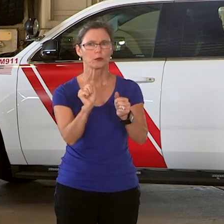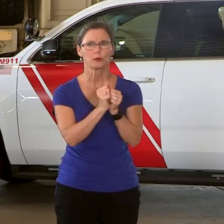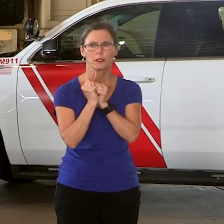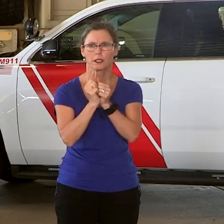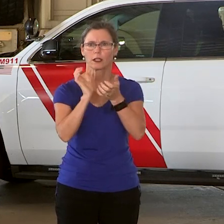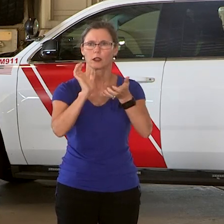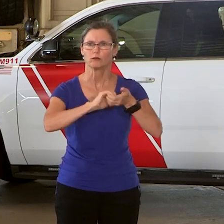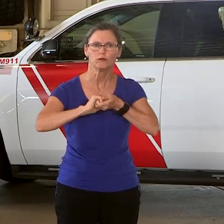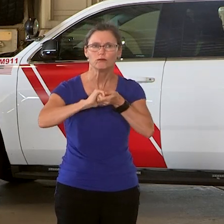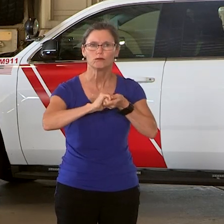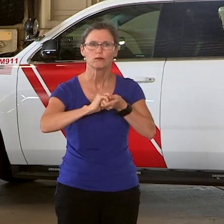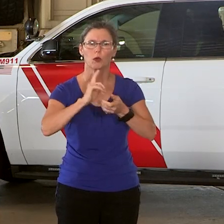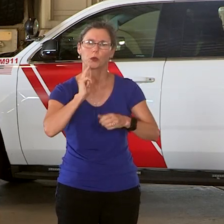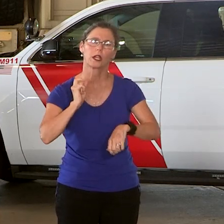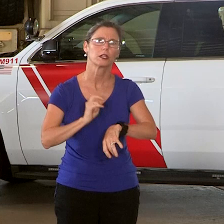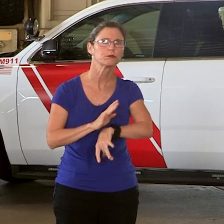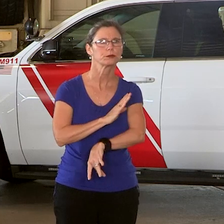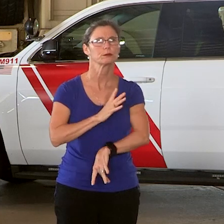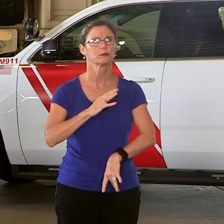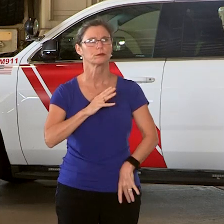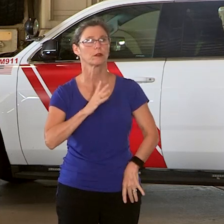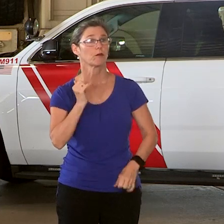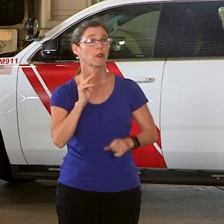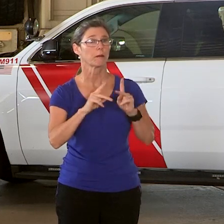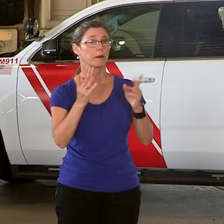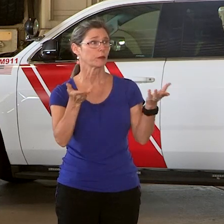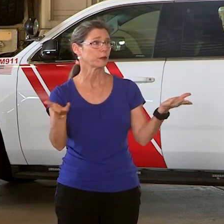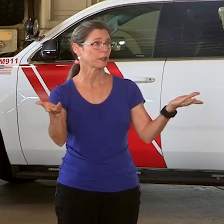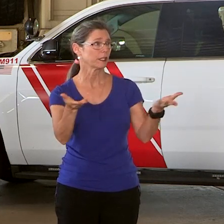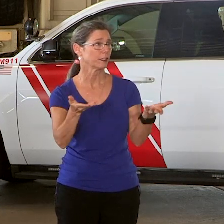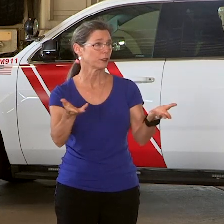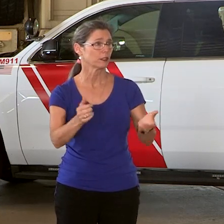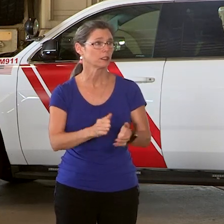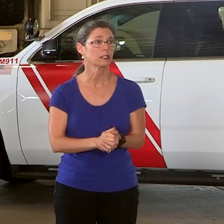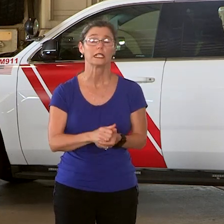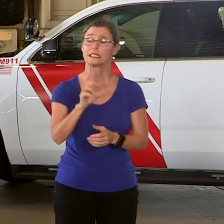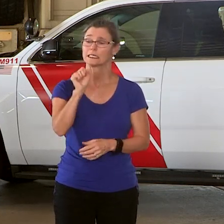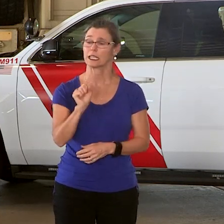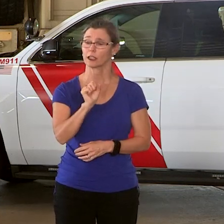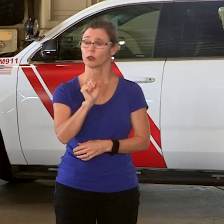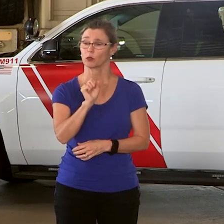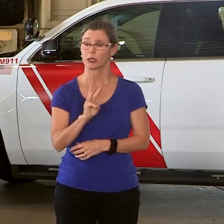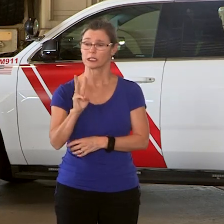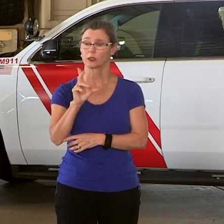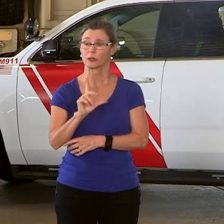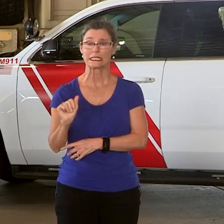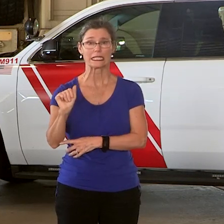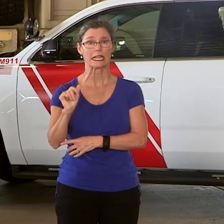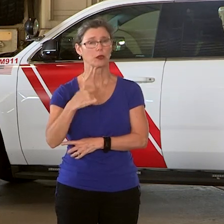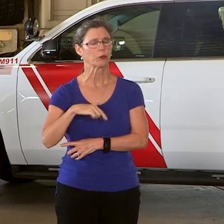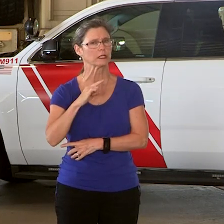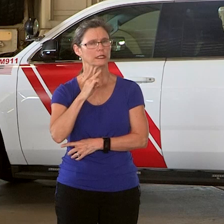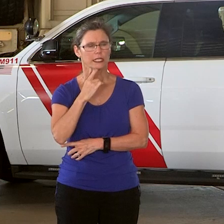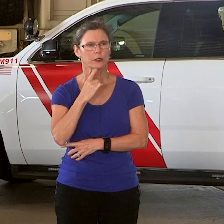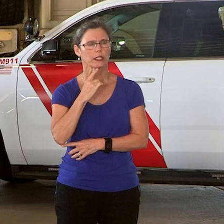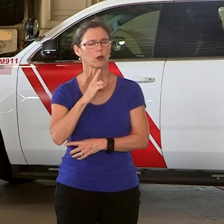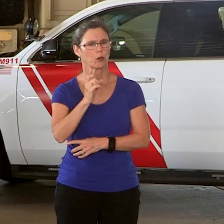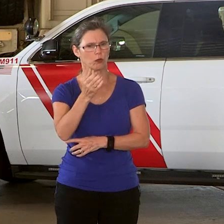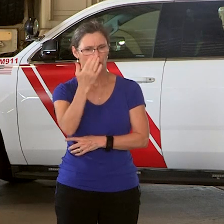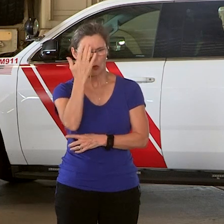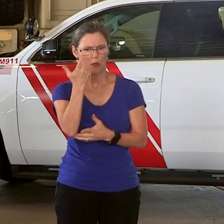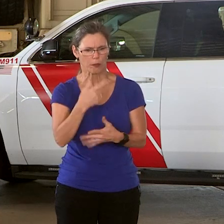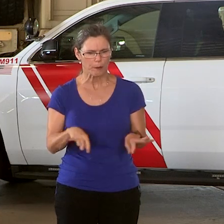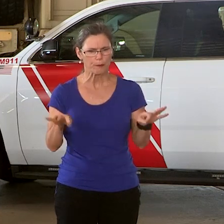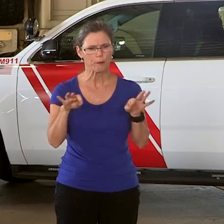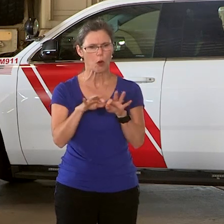and all of the groups that I see before me today. Southwest Louisiana is taking this seriously, and we realize that we've